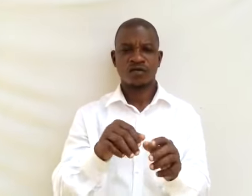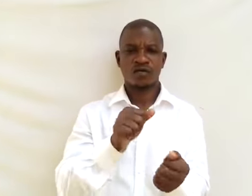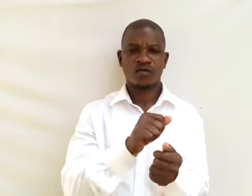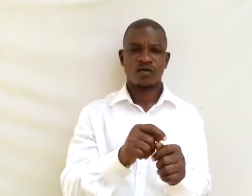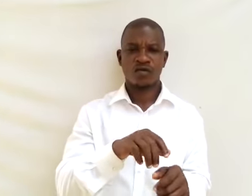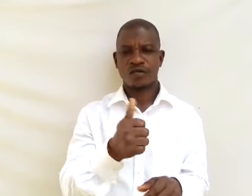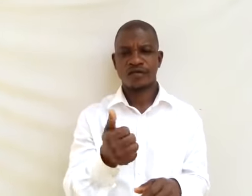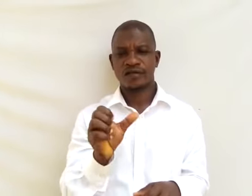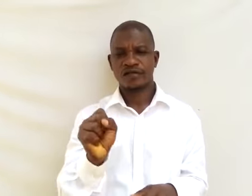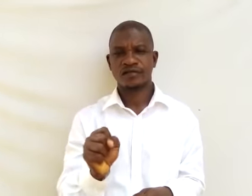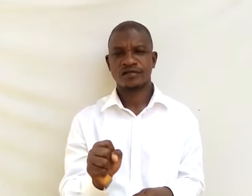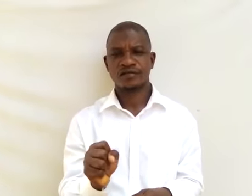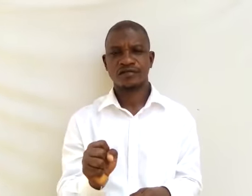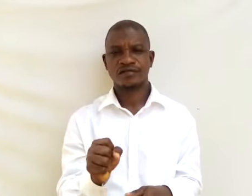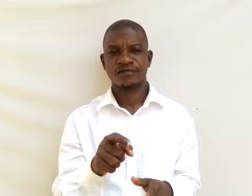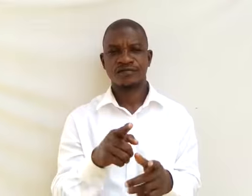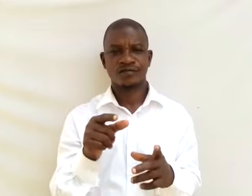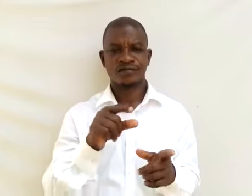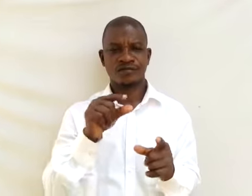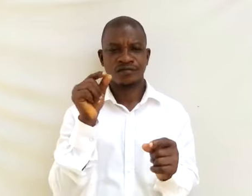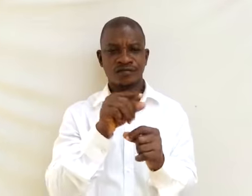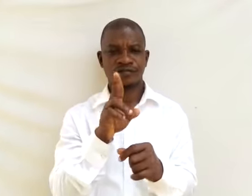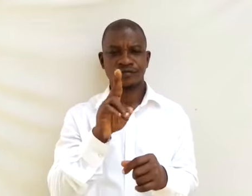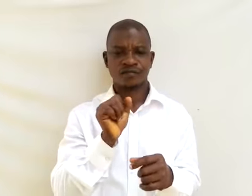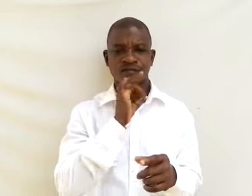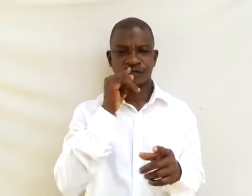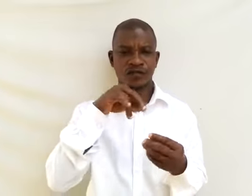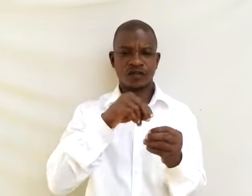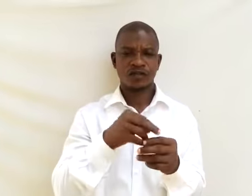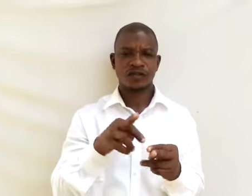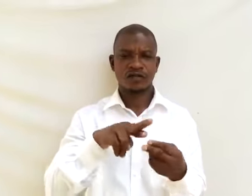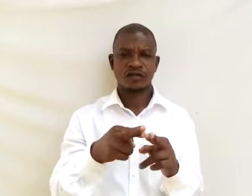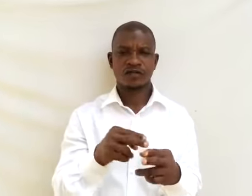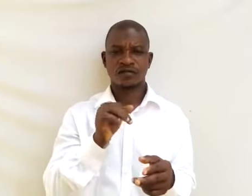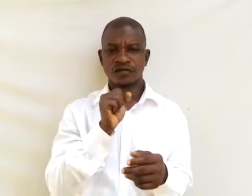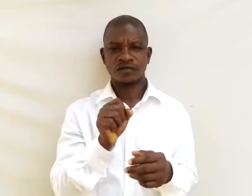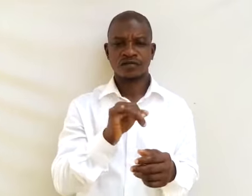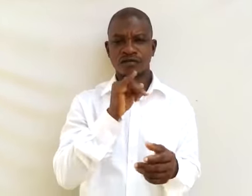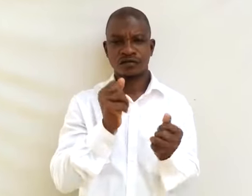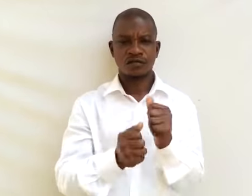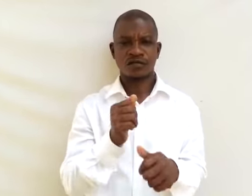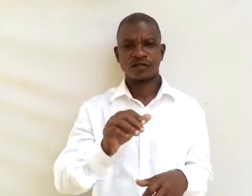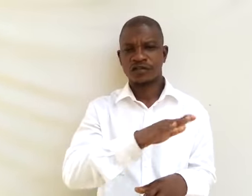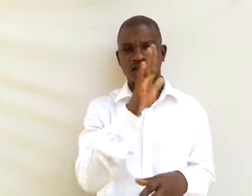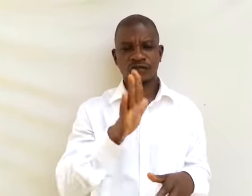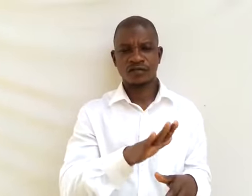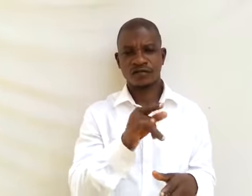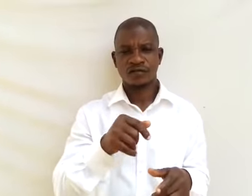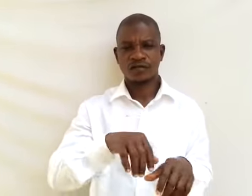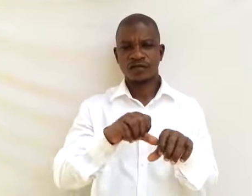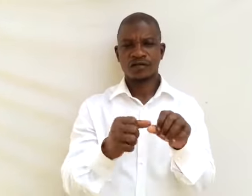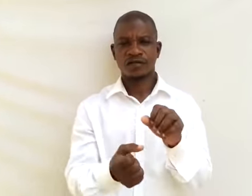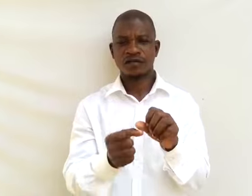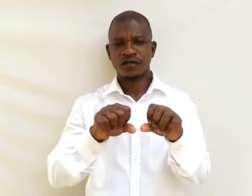others. A quantity in the relationship which never changes in value is called